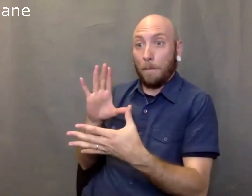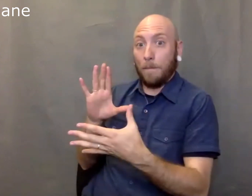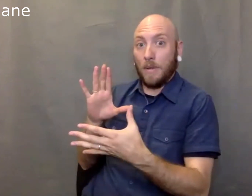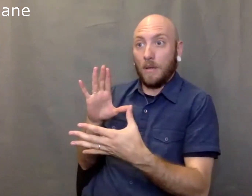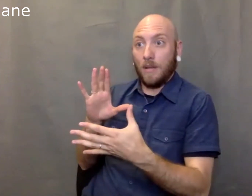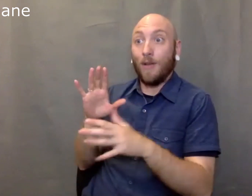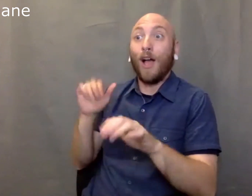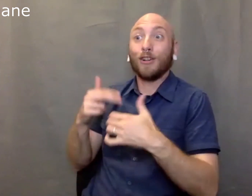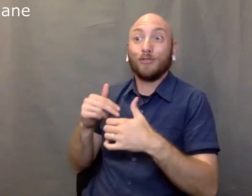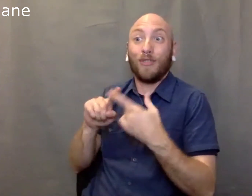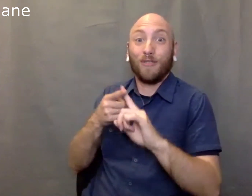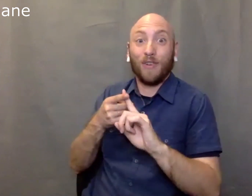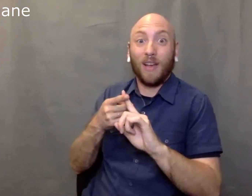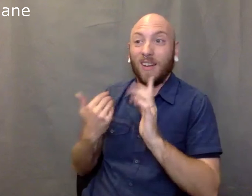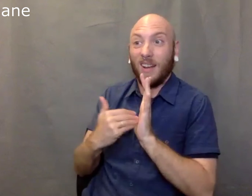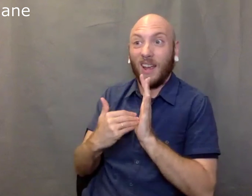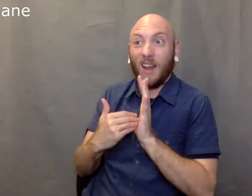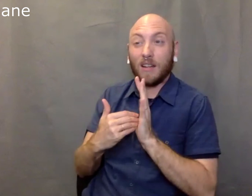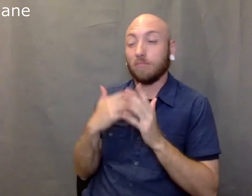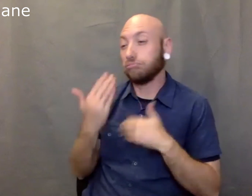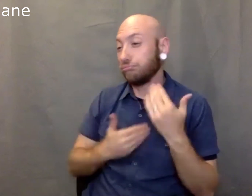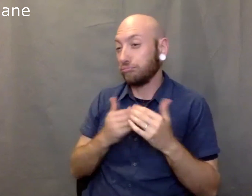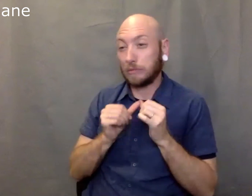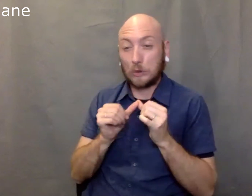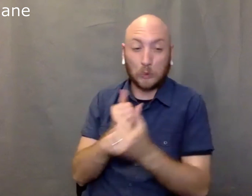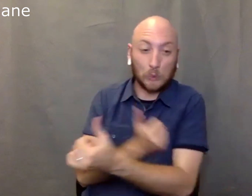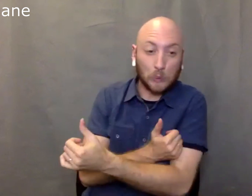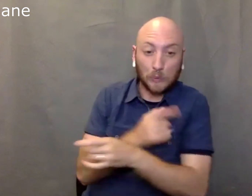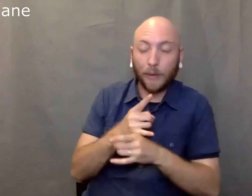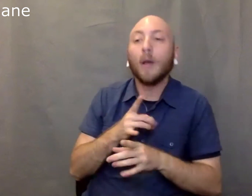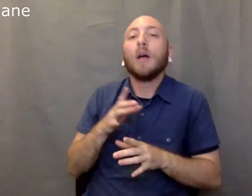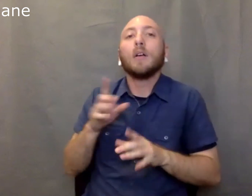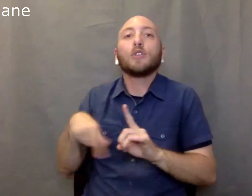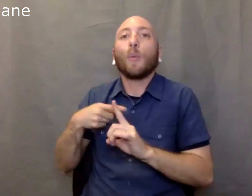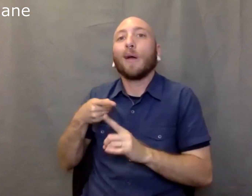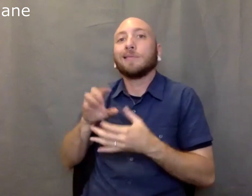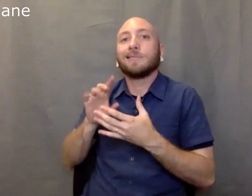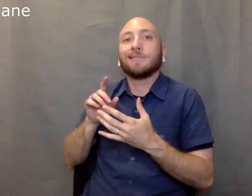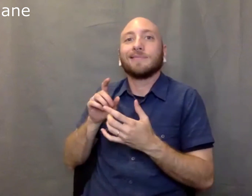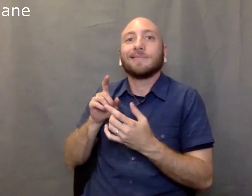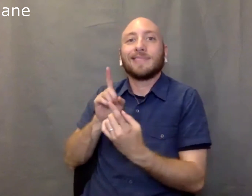we can just go back to what we were doing before. Because, you know, when we were dating, she was in the way of my drinking, so I didn't really want that.